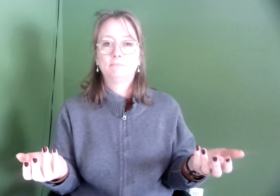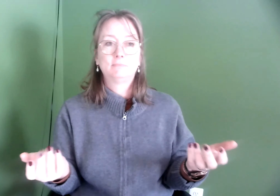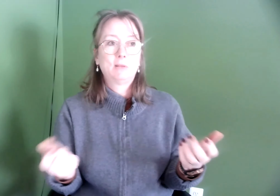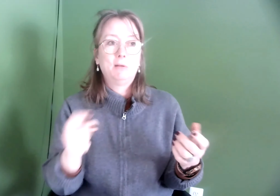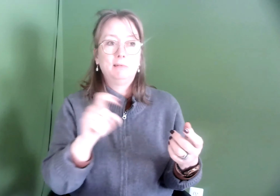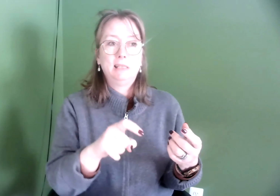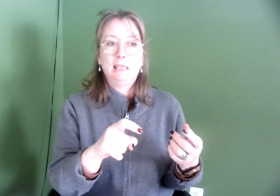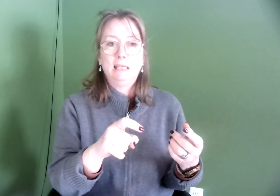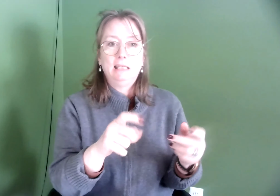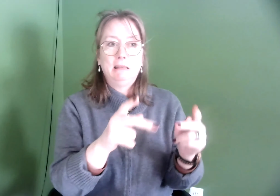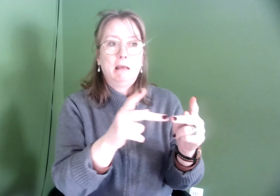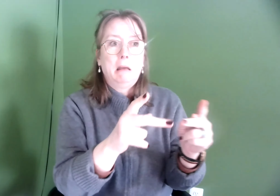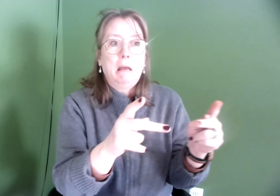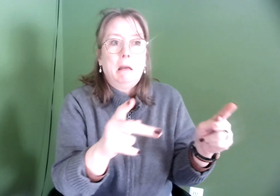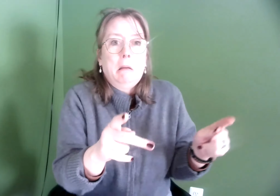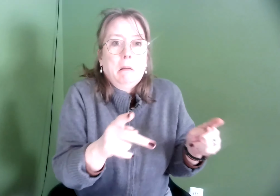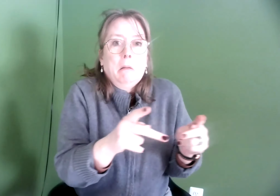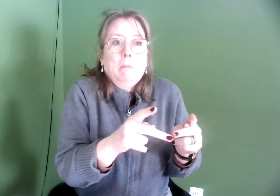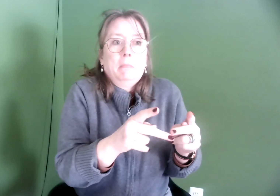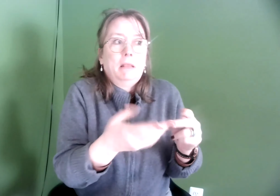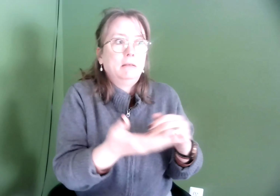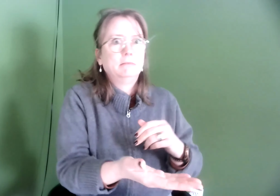place that we don't have to have that.